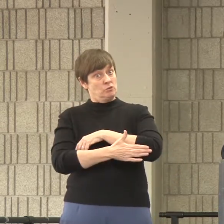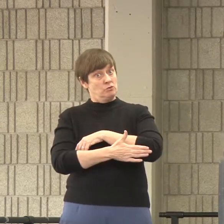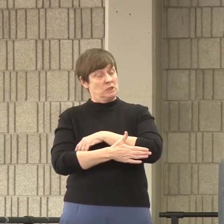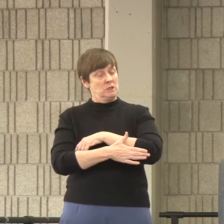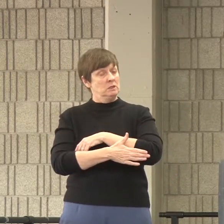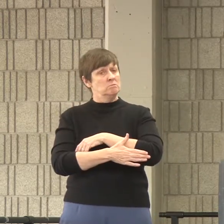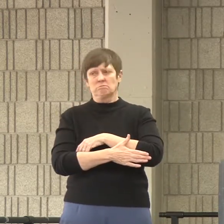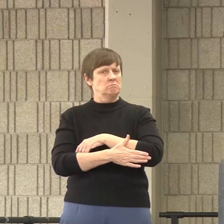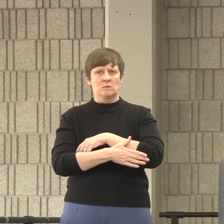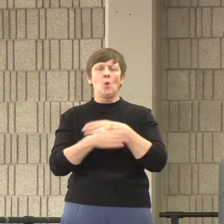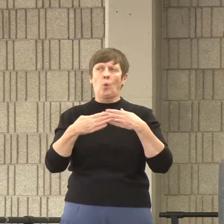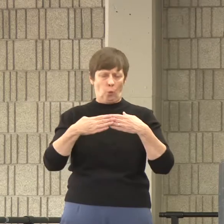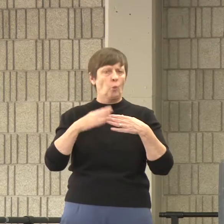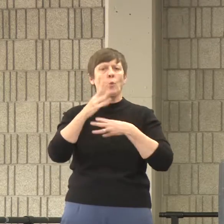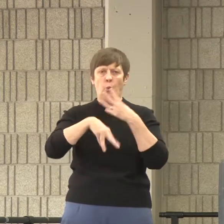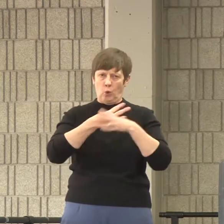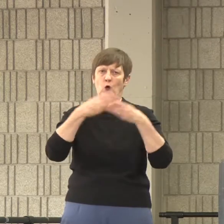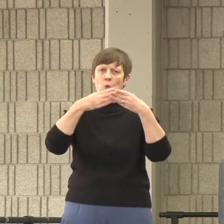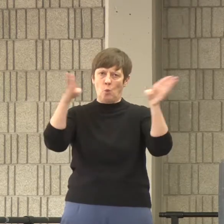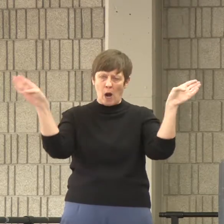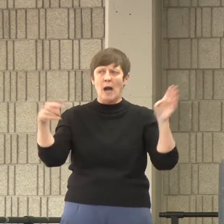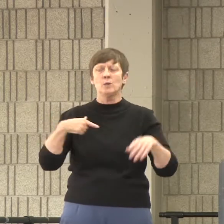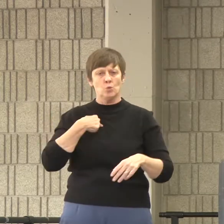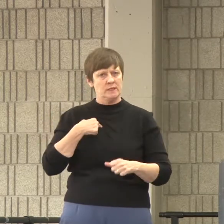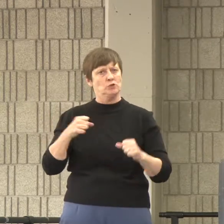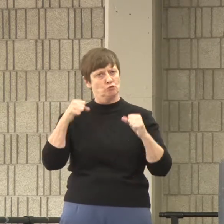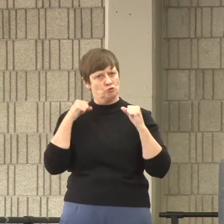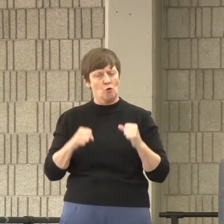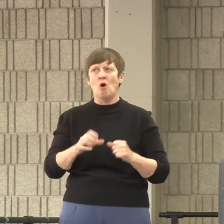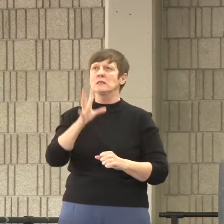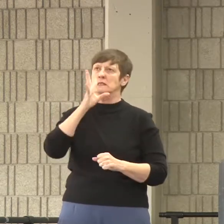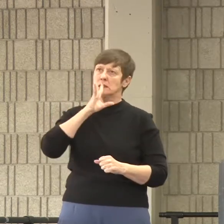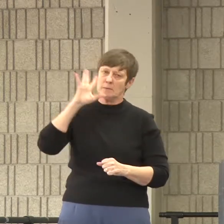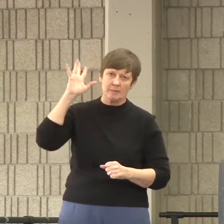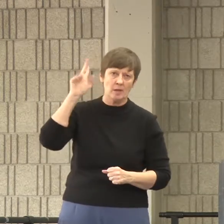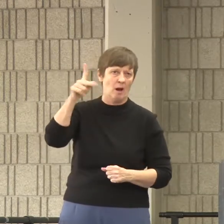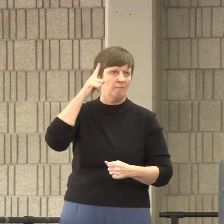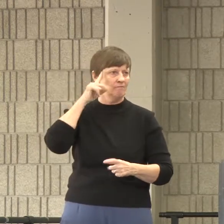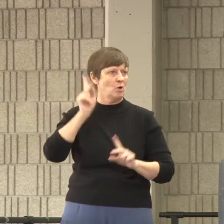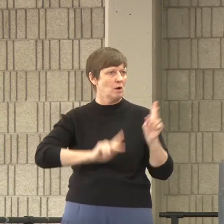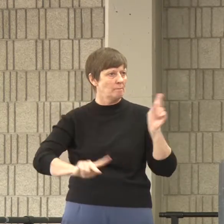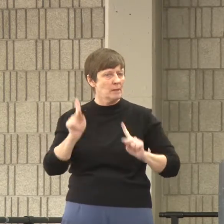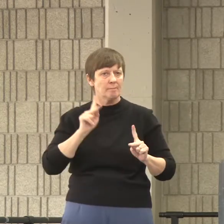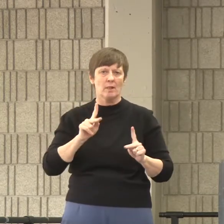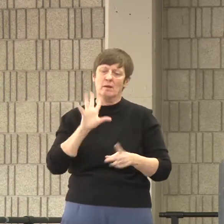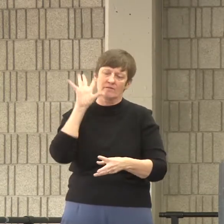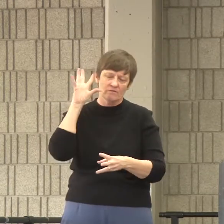worldwide, we must be that voice. We must speak. We must become